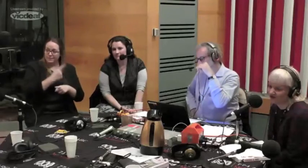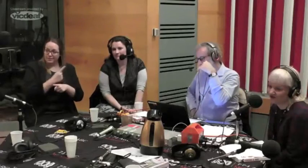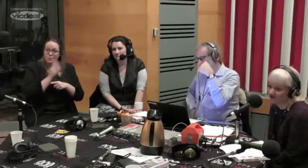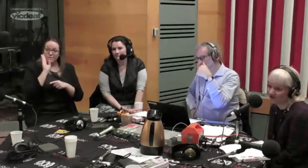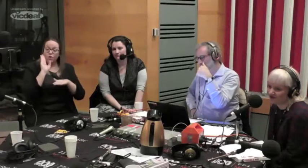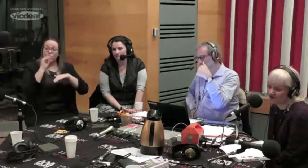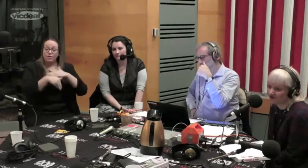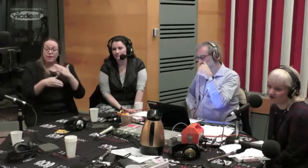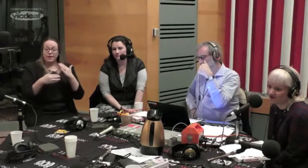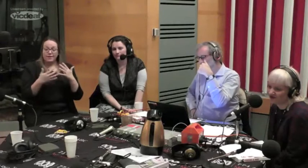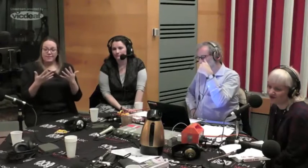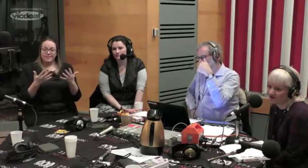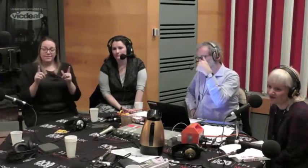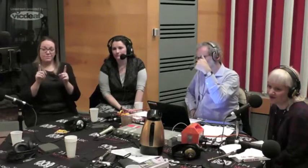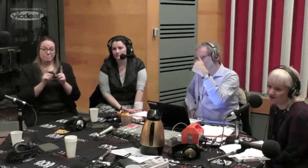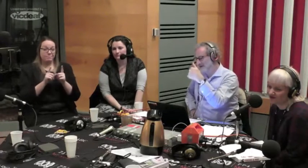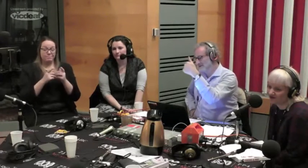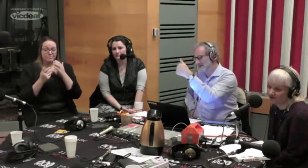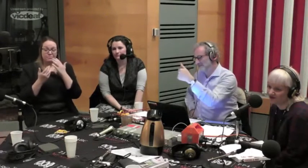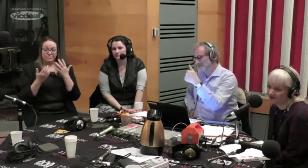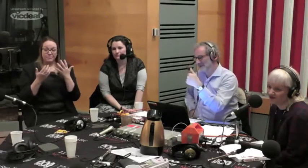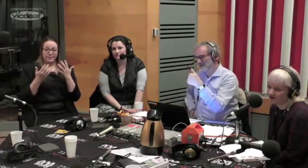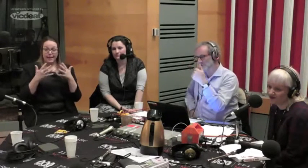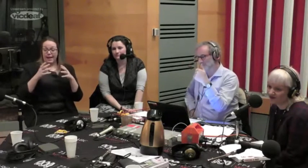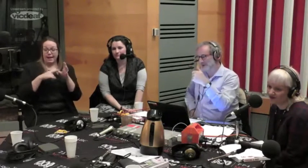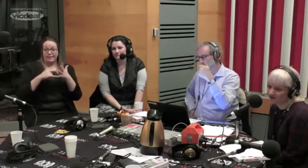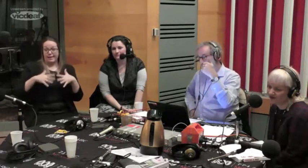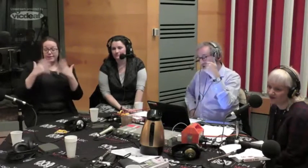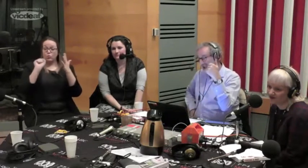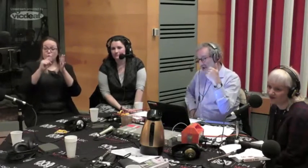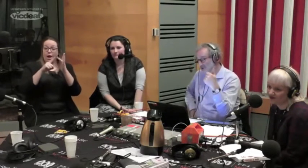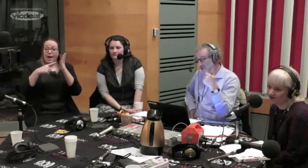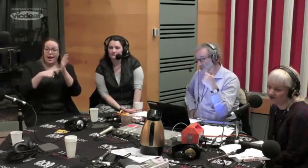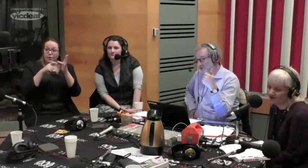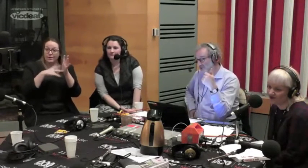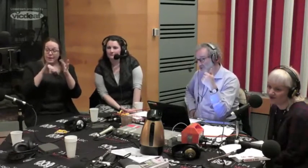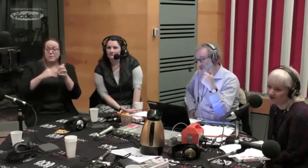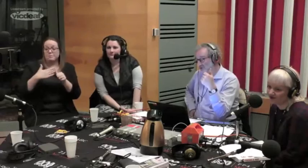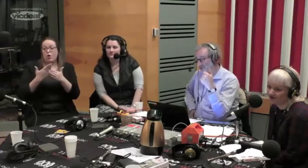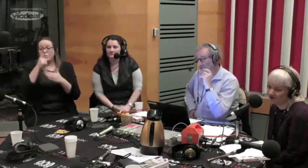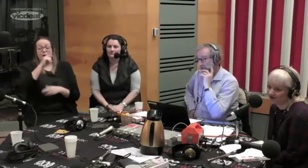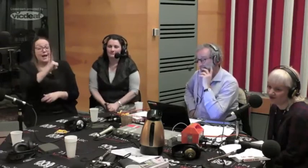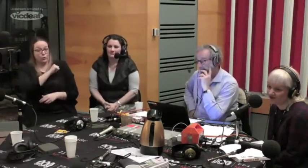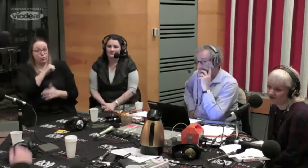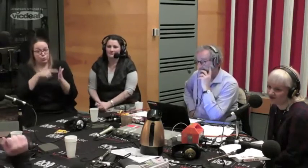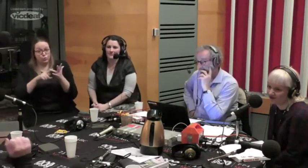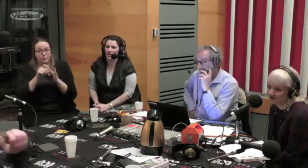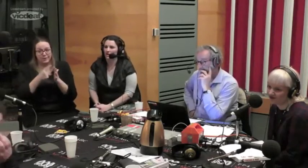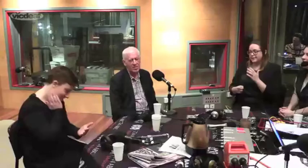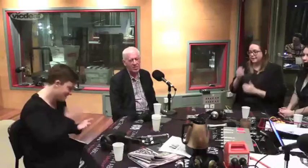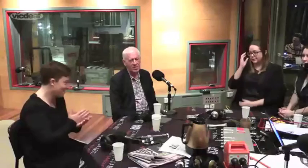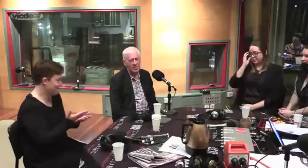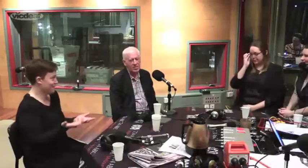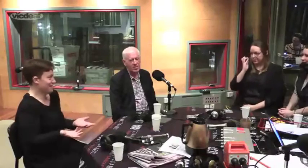how, as much as anything, your outcomes in life will depend on the attitude to the disability?